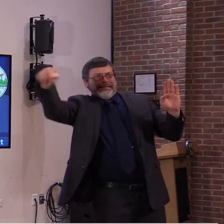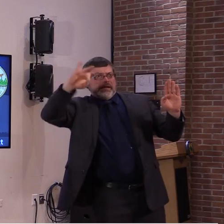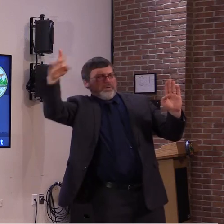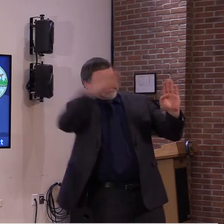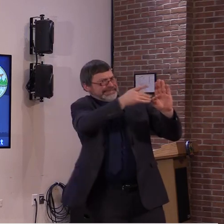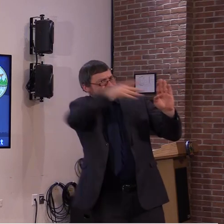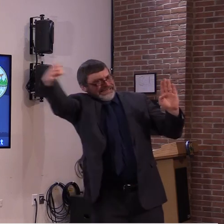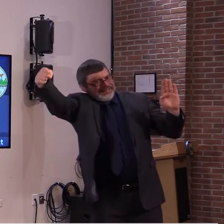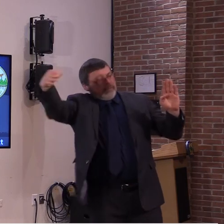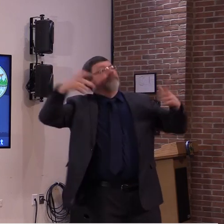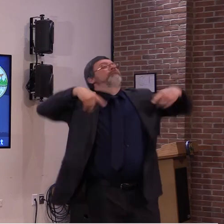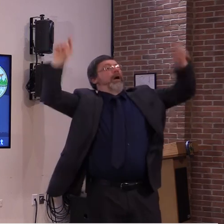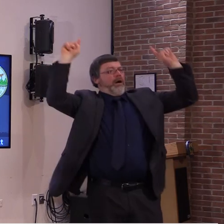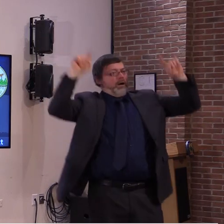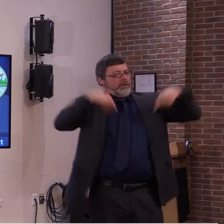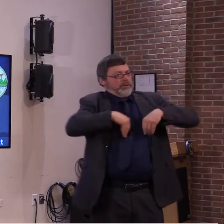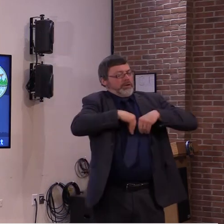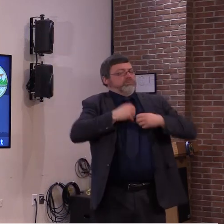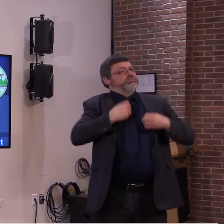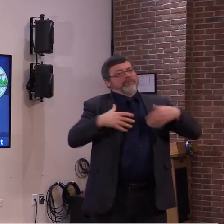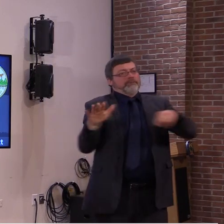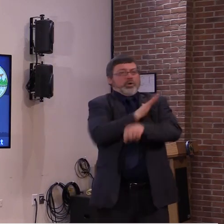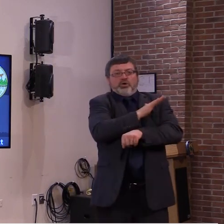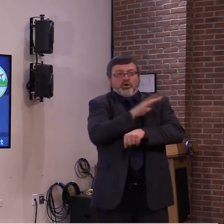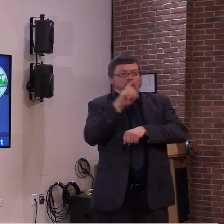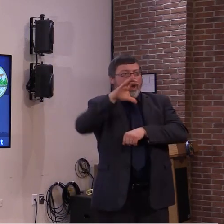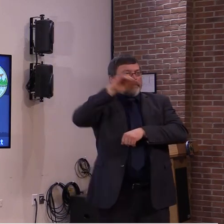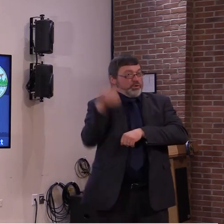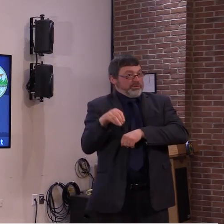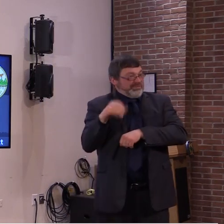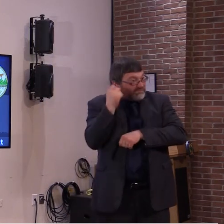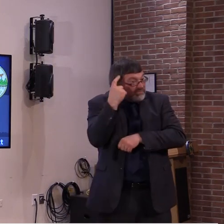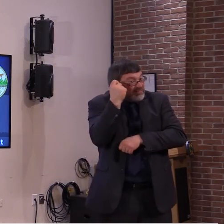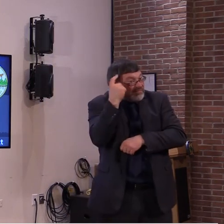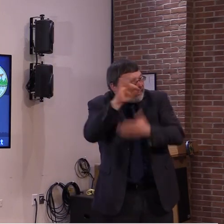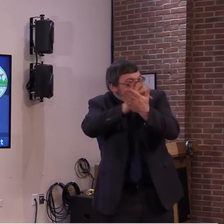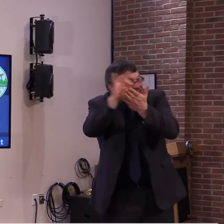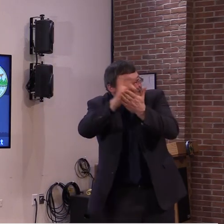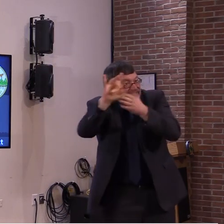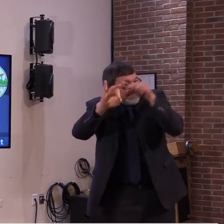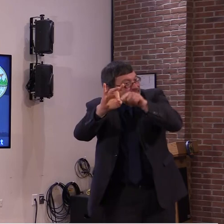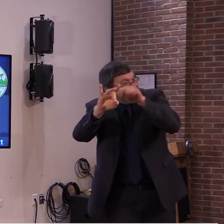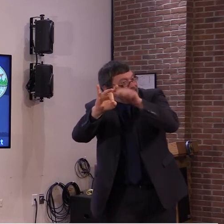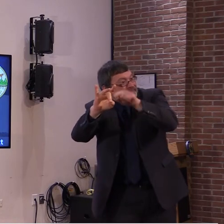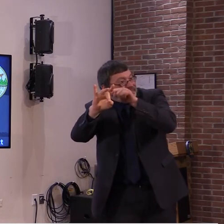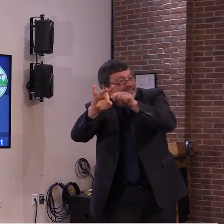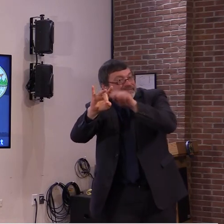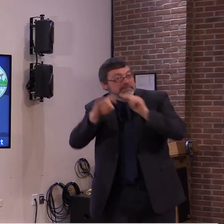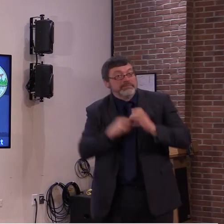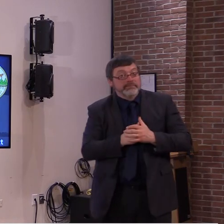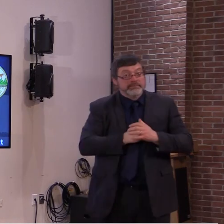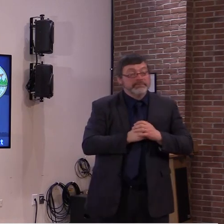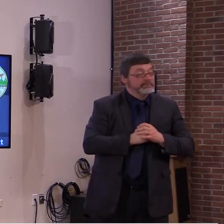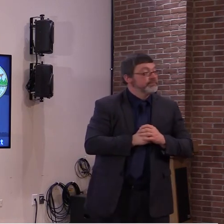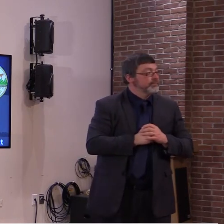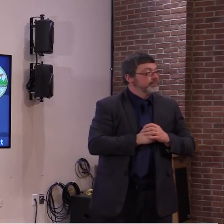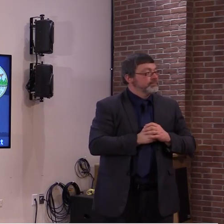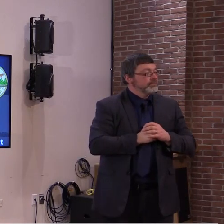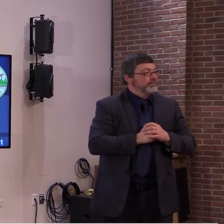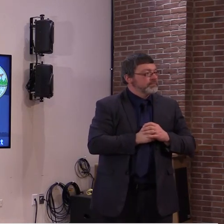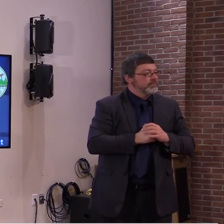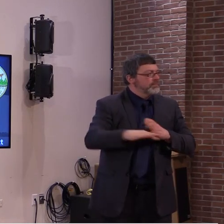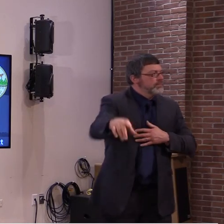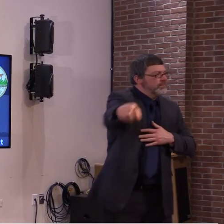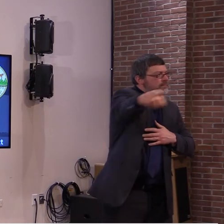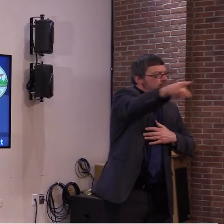against it. If we can just muster the ongoing energy to continue distancing, masking, and